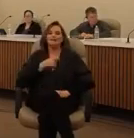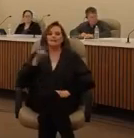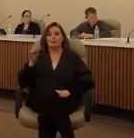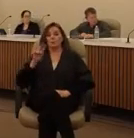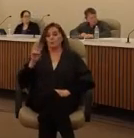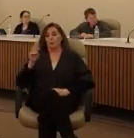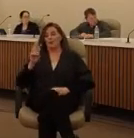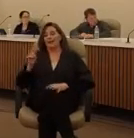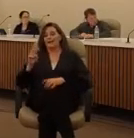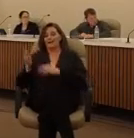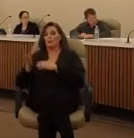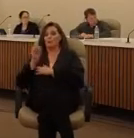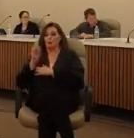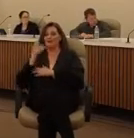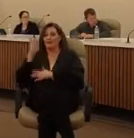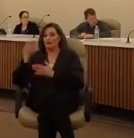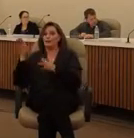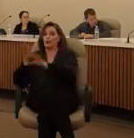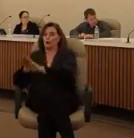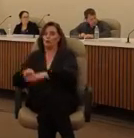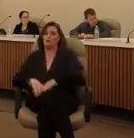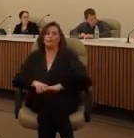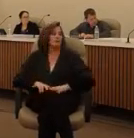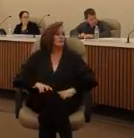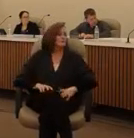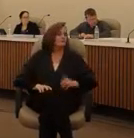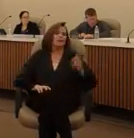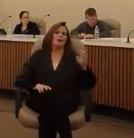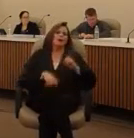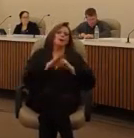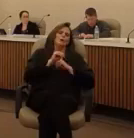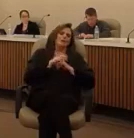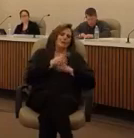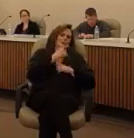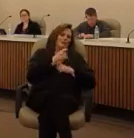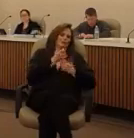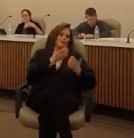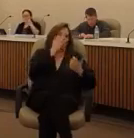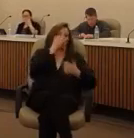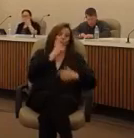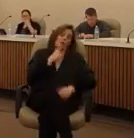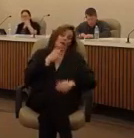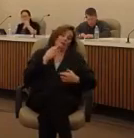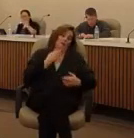a.m. I'm interested to know what time you think it should end, Michael. I think in a